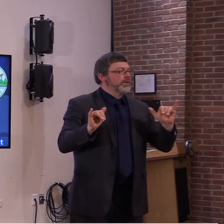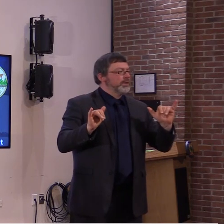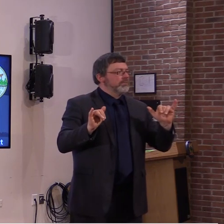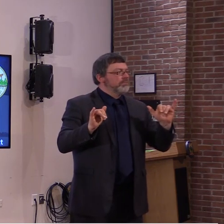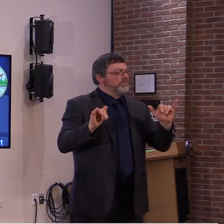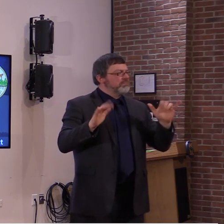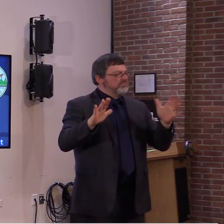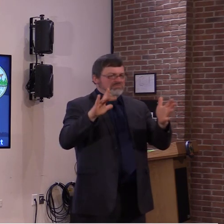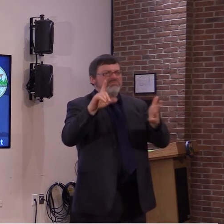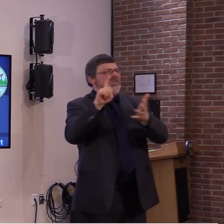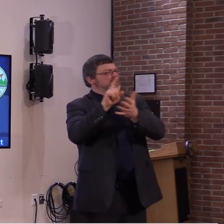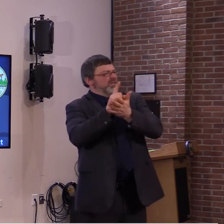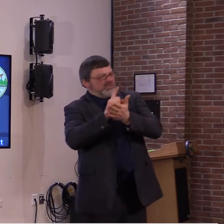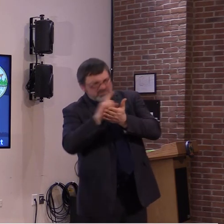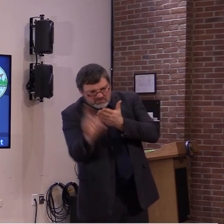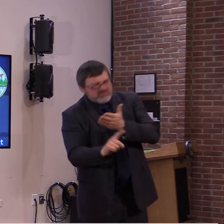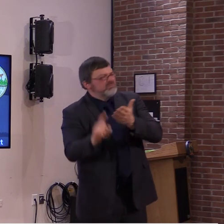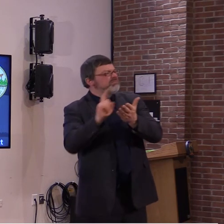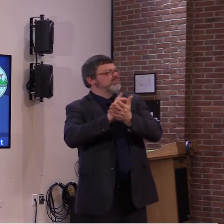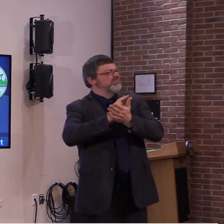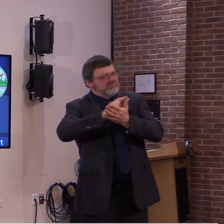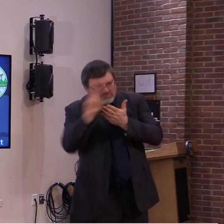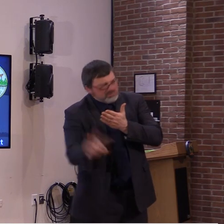any interruption.